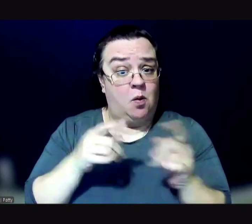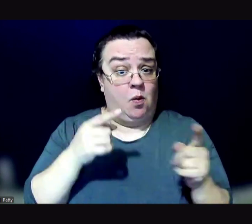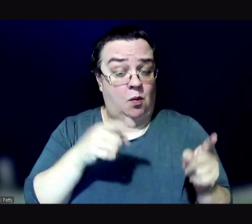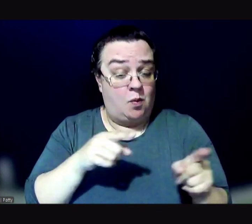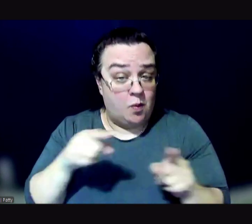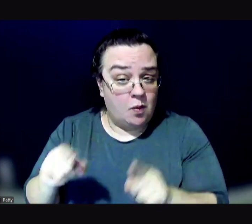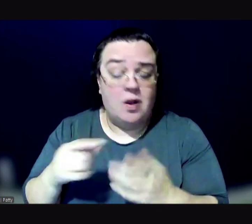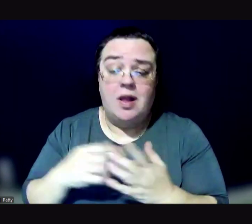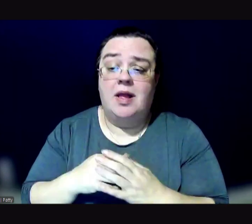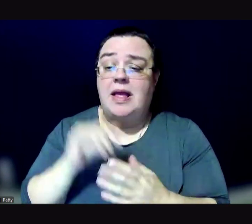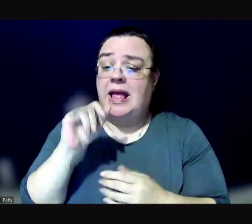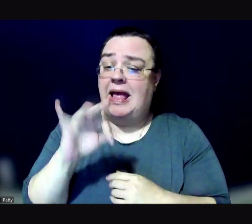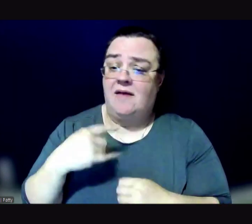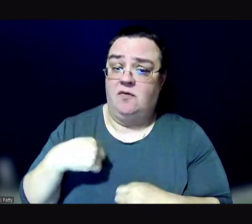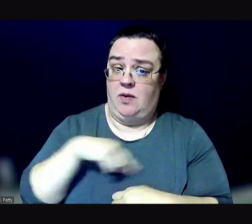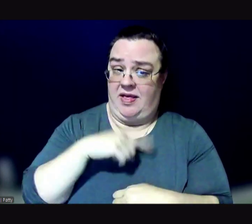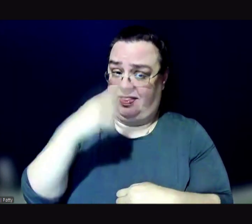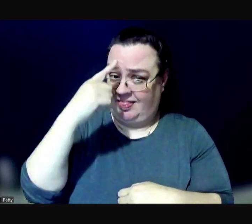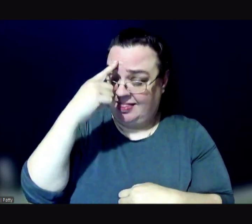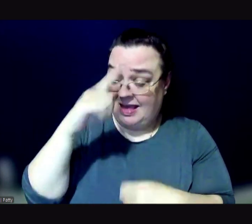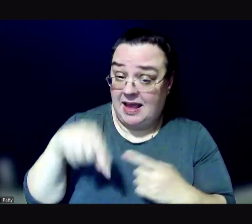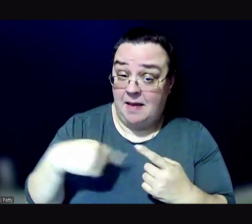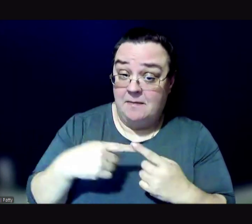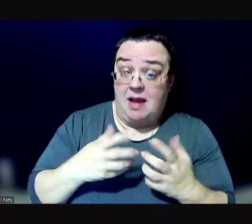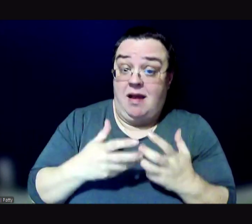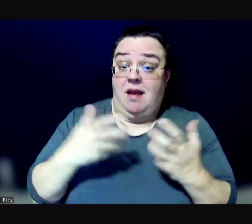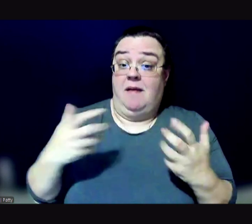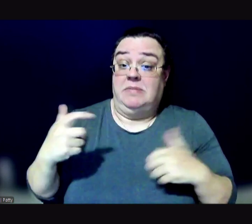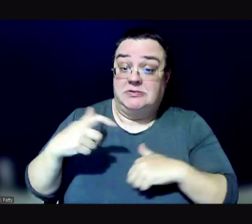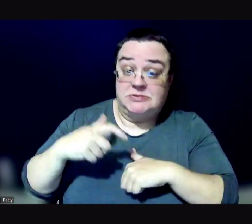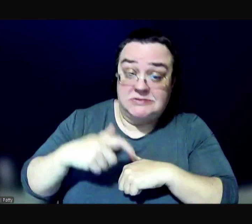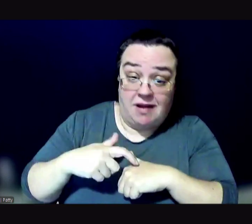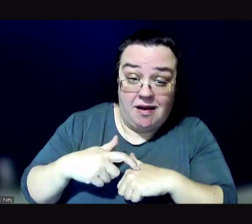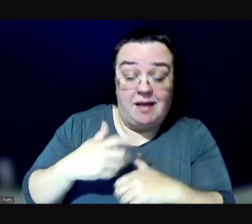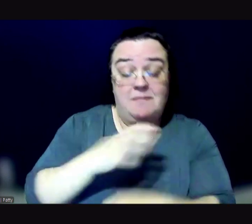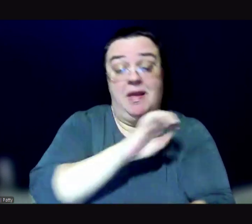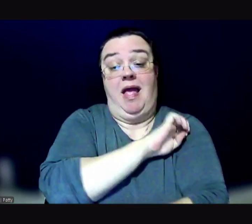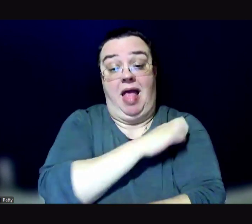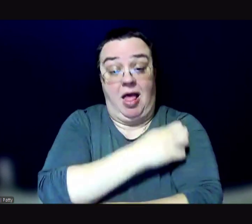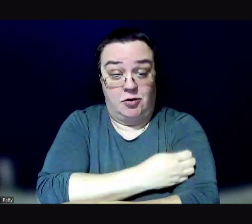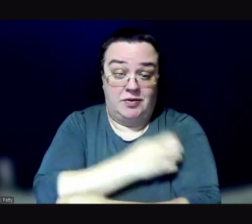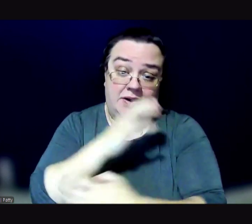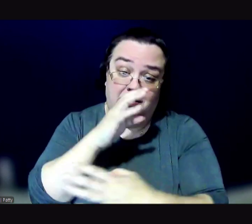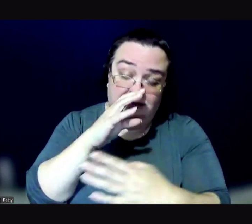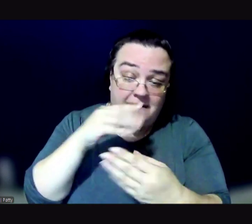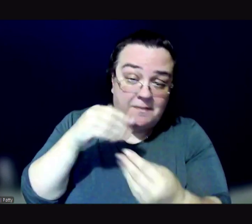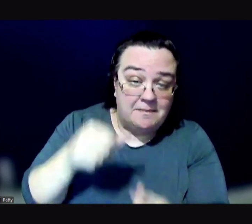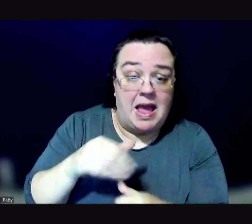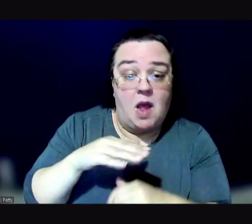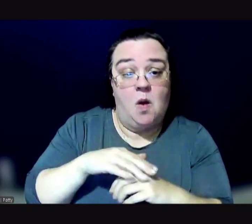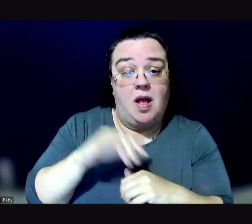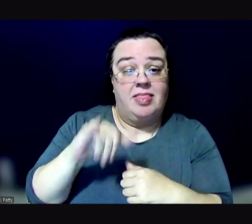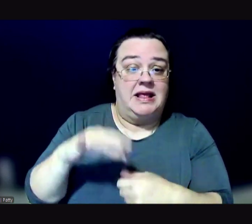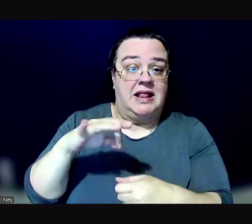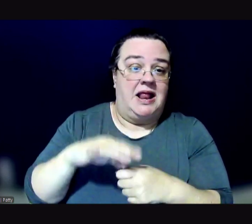the amount of time and energy that was spent on this election to unseat our first black